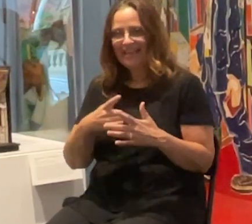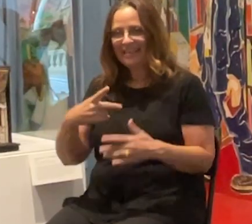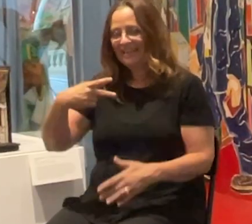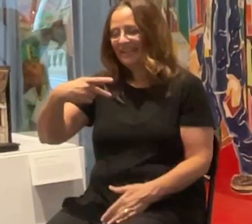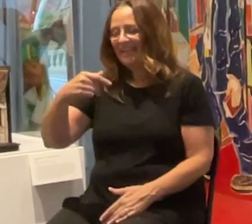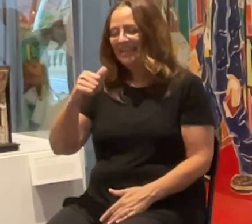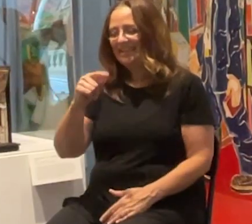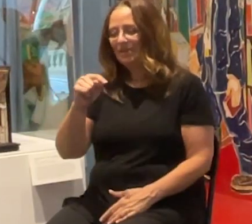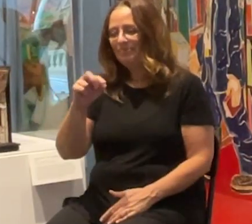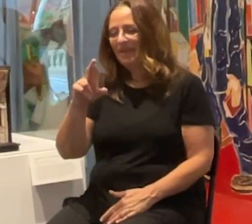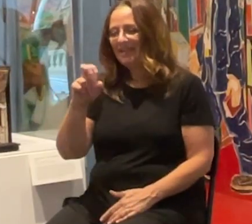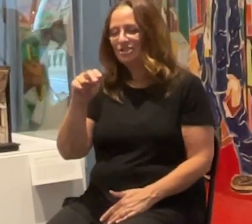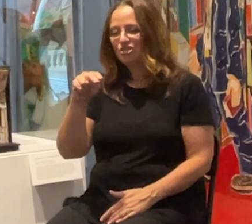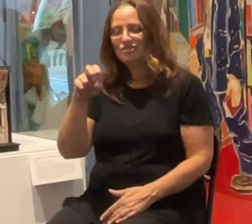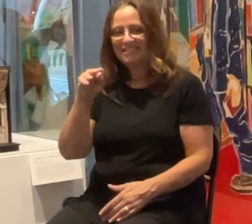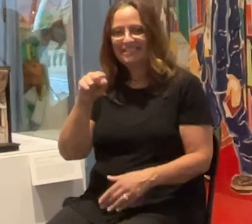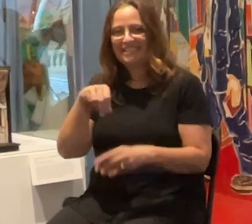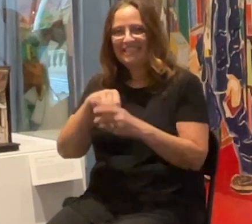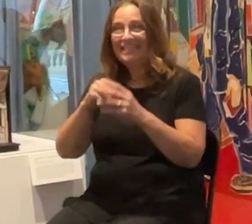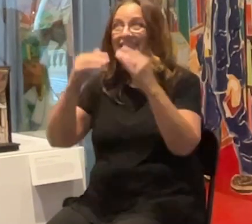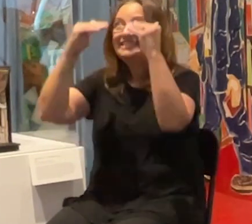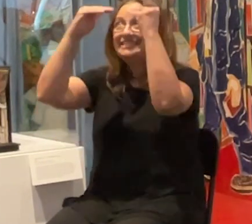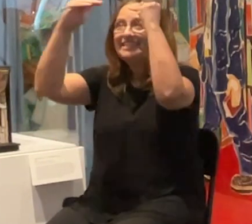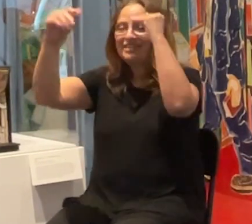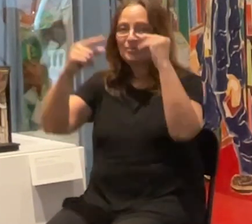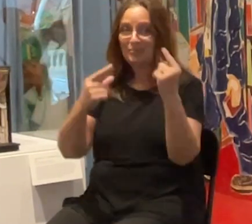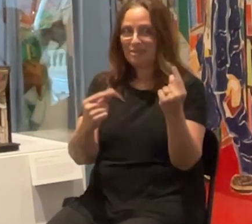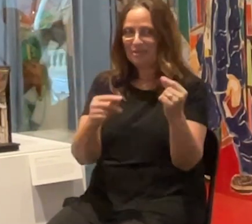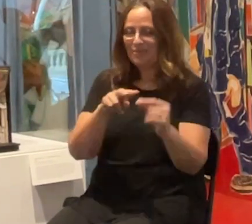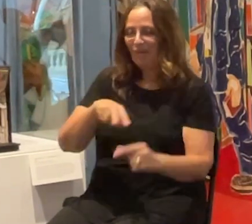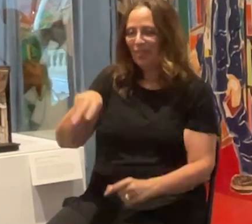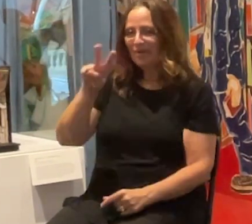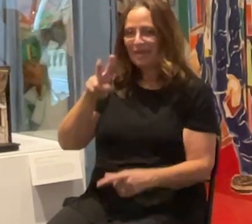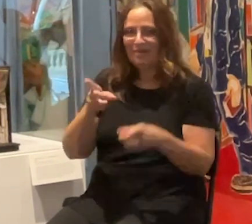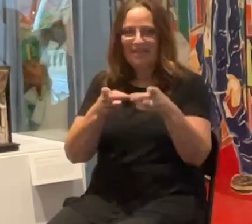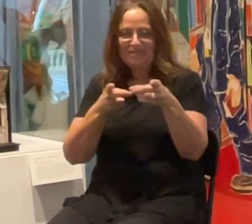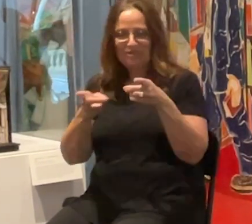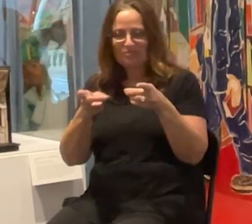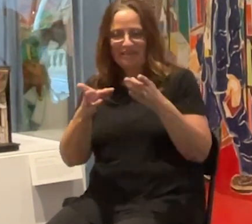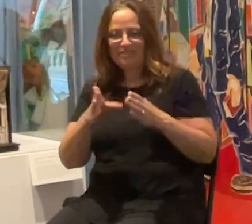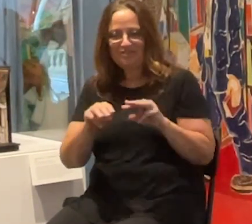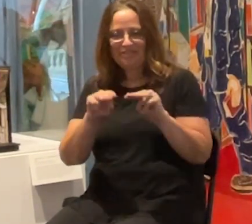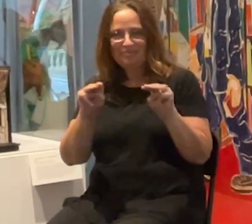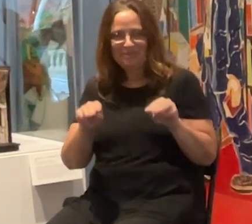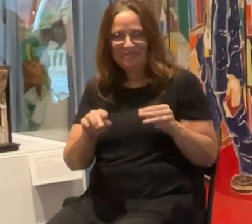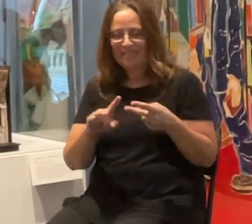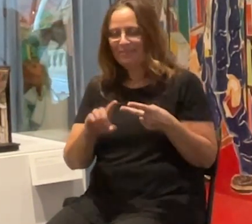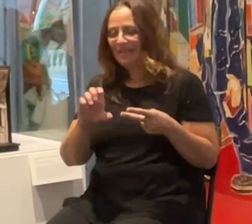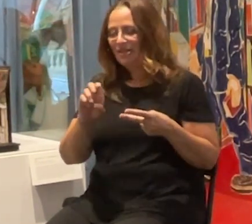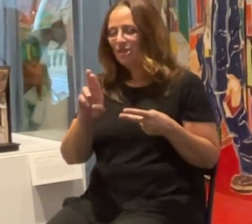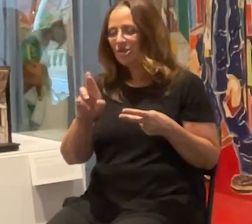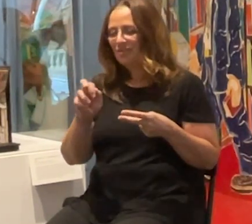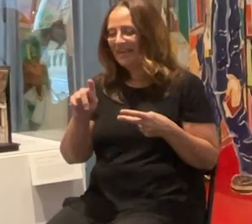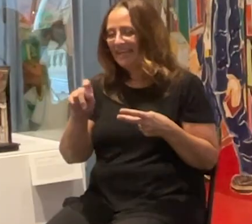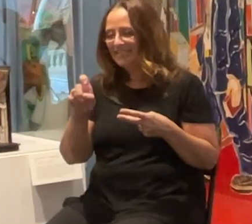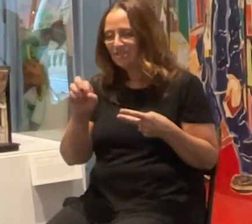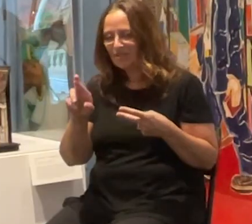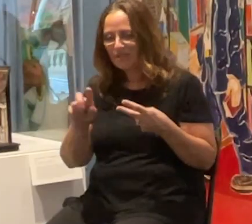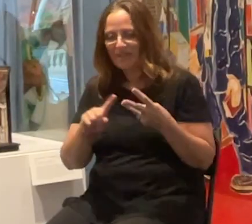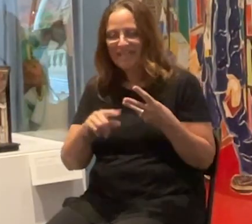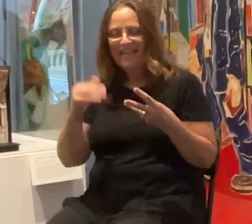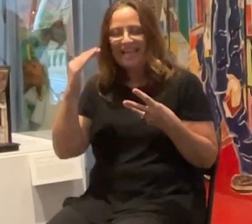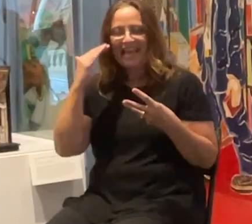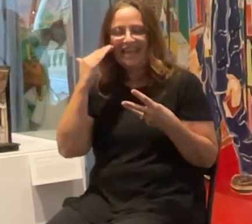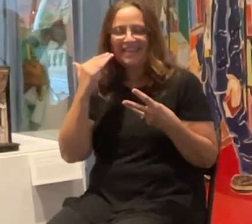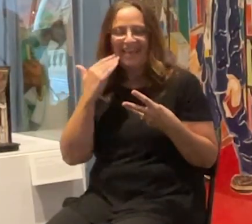in the ceiling. Yeah. Mm-hmm. So if you go in there, look up, there is the director of the museum and the curator and the head art